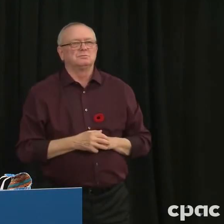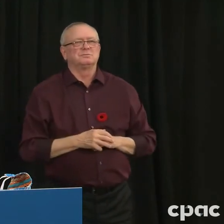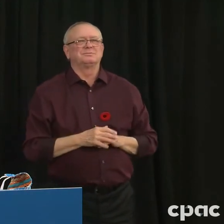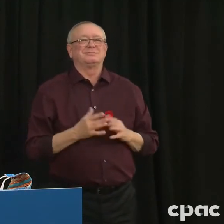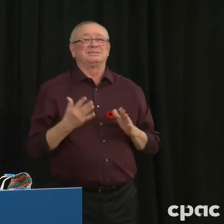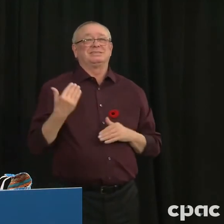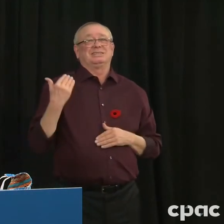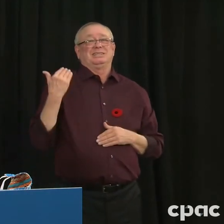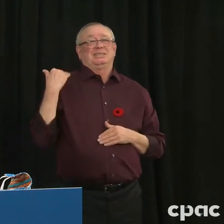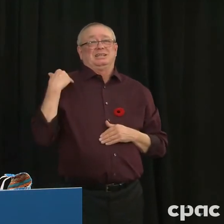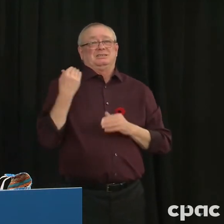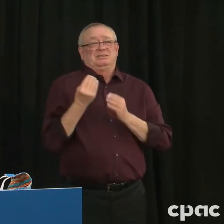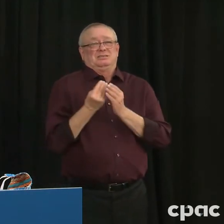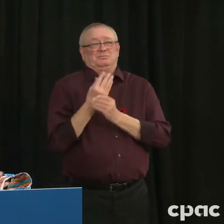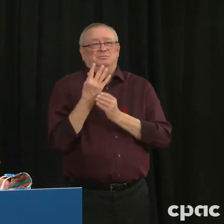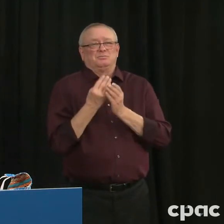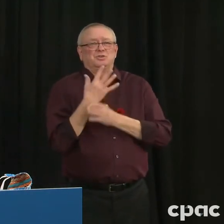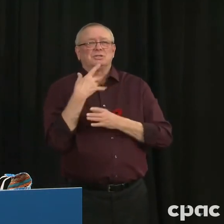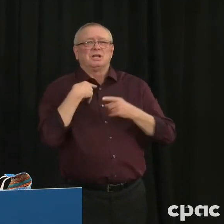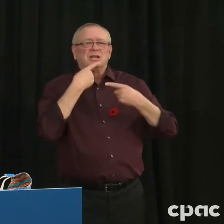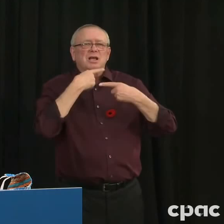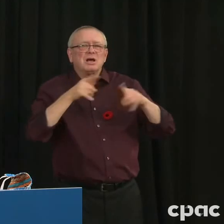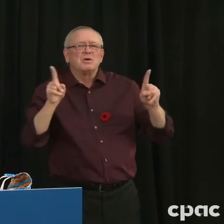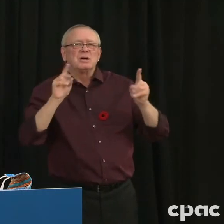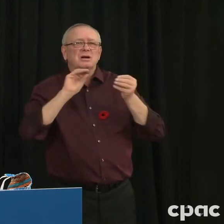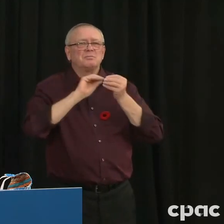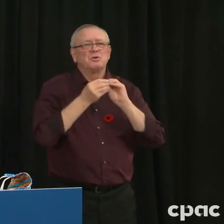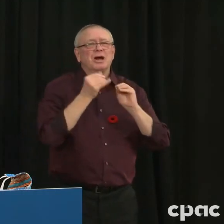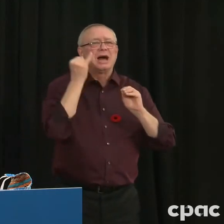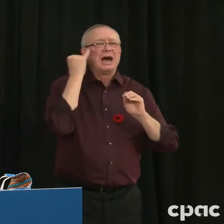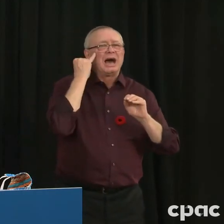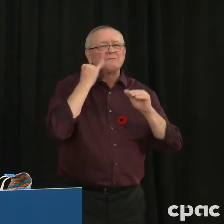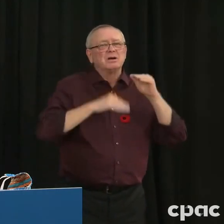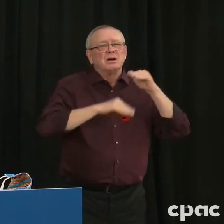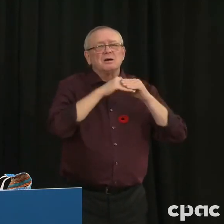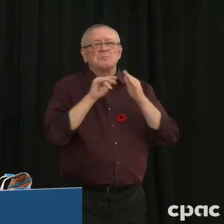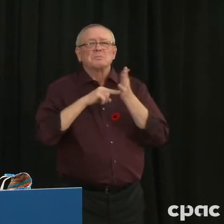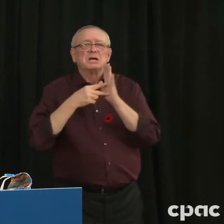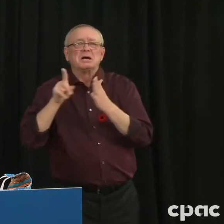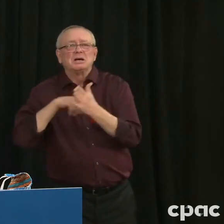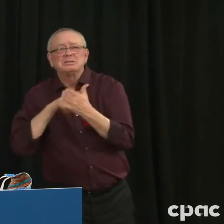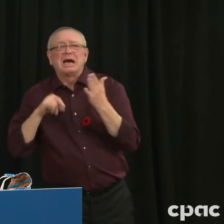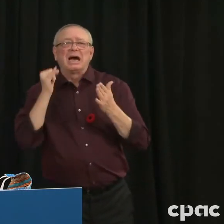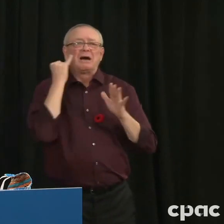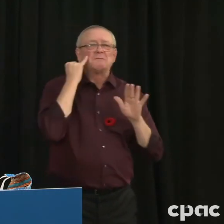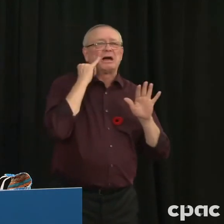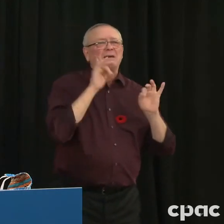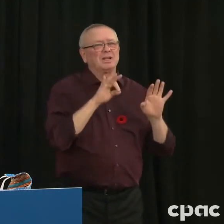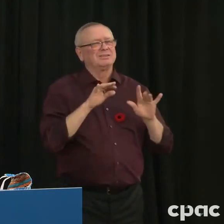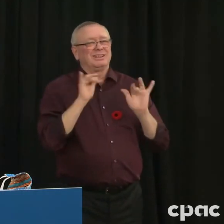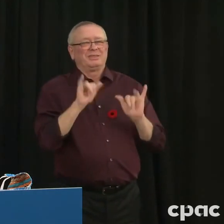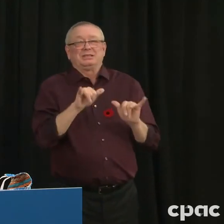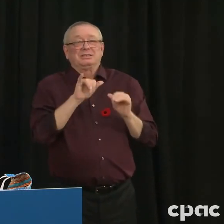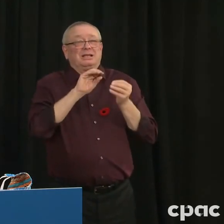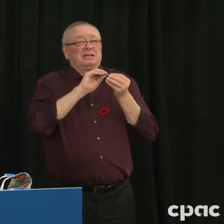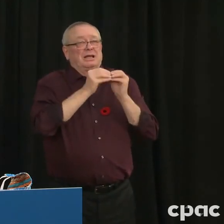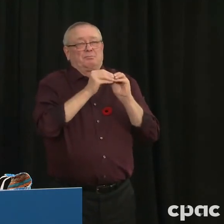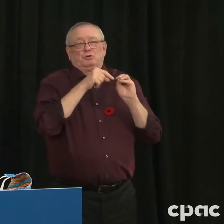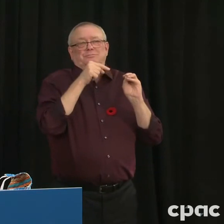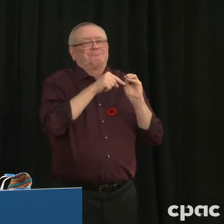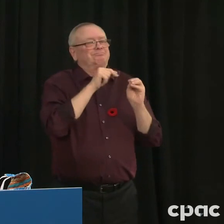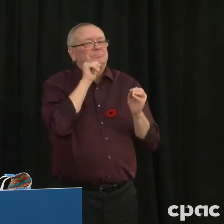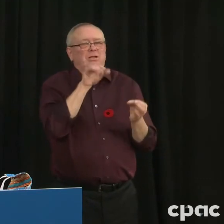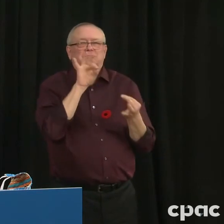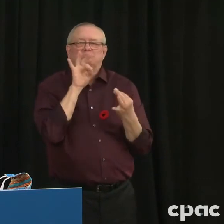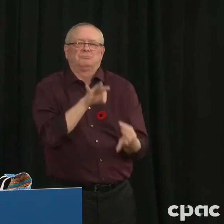sufficient. And so we have already been using some of these other metrics, such as that overcapacity, such as the increasing new case